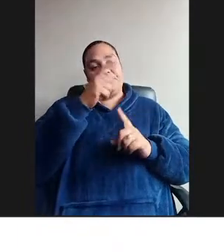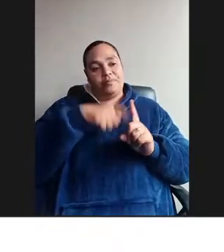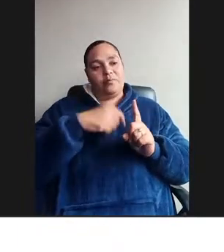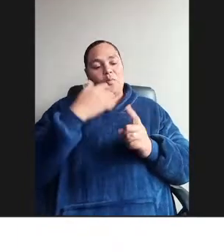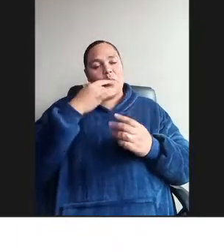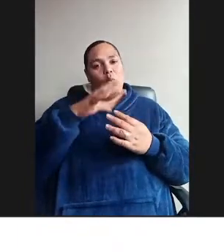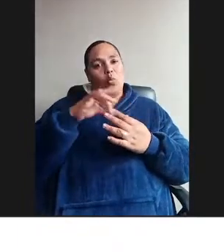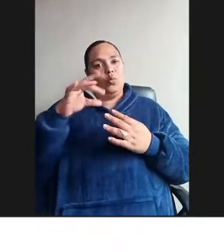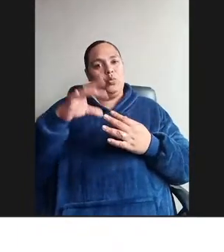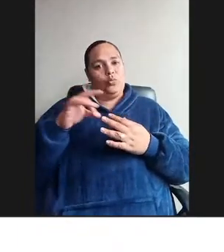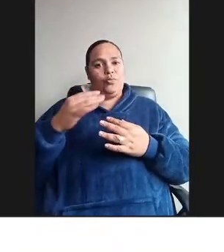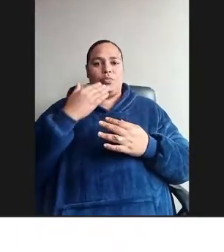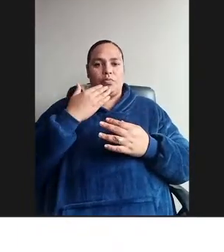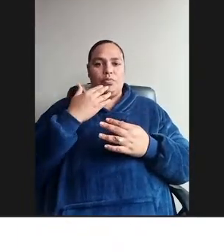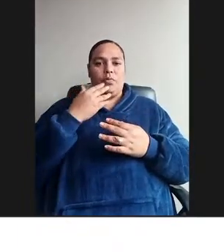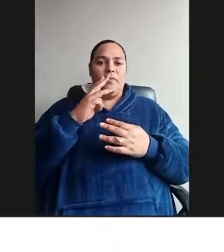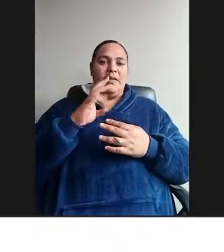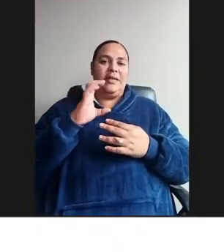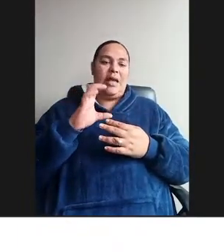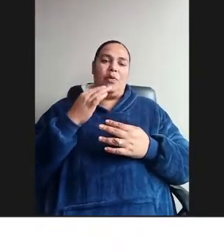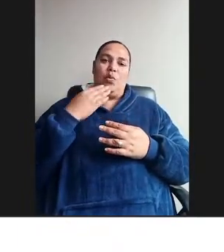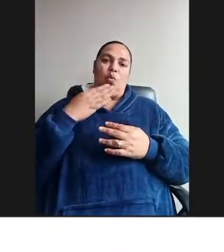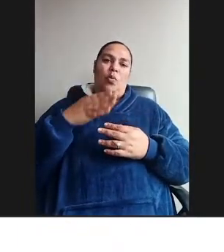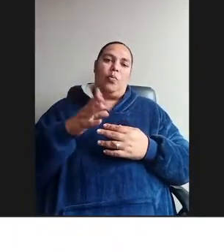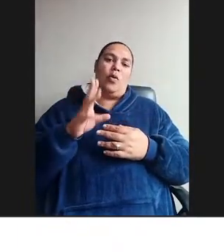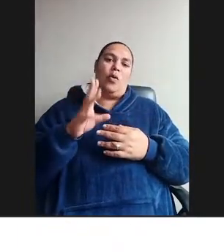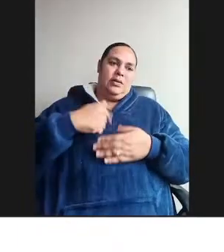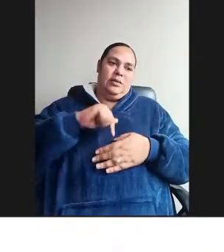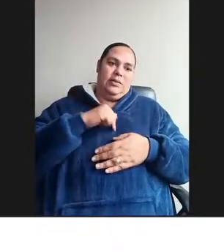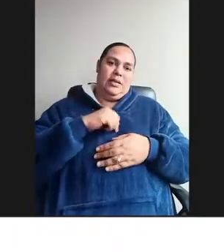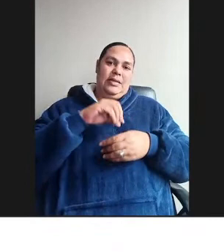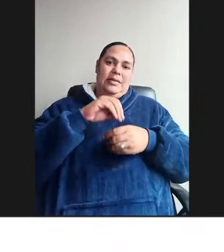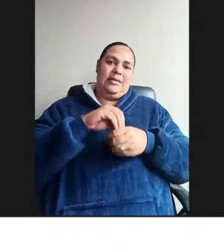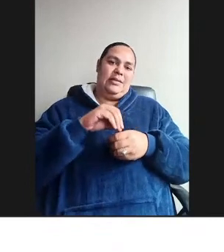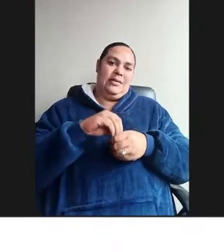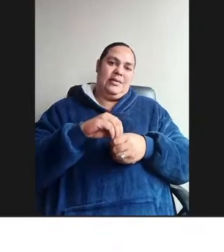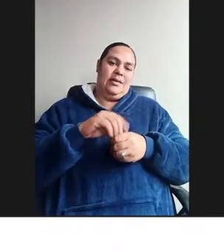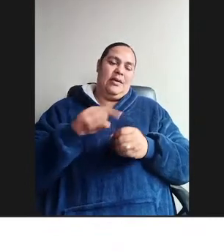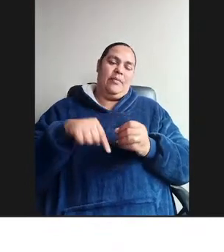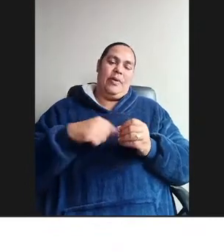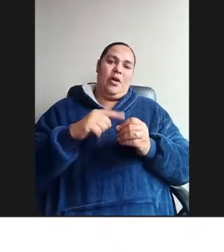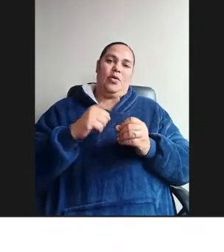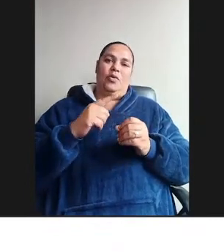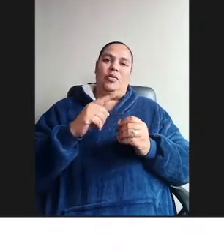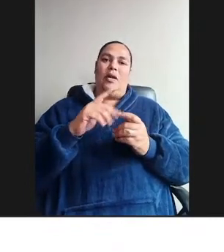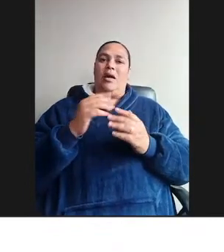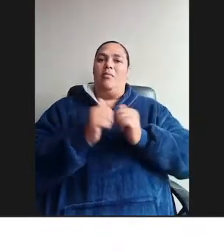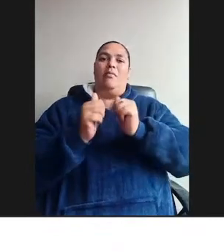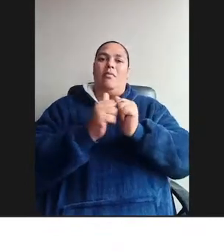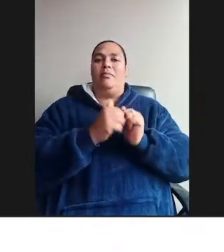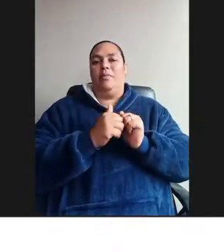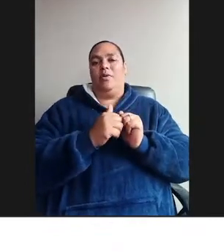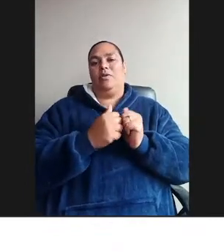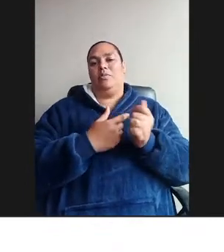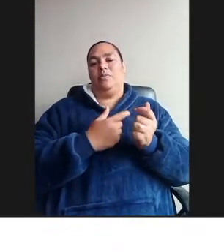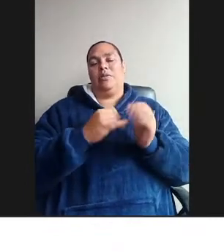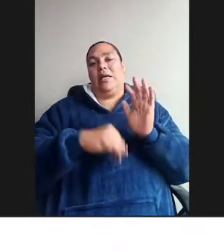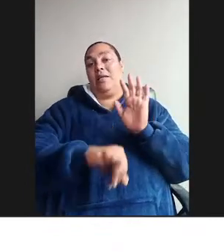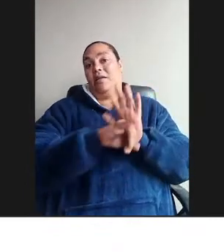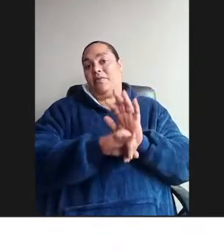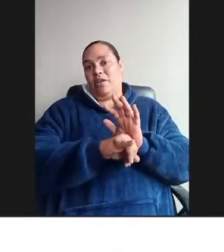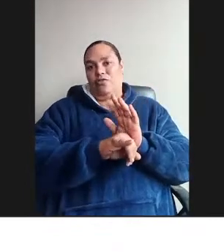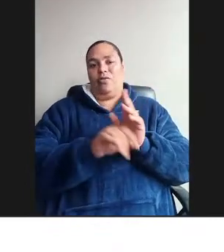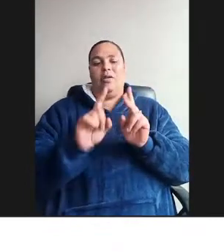the CDWs that are going to assist us in terms of stakeholder identification, in terms of